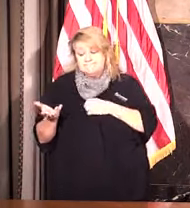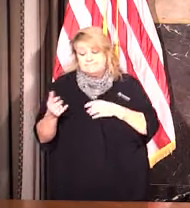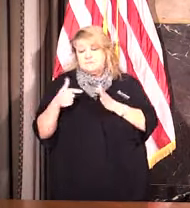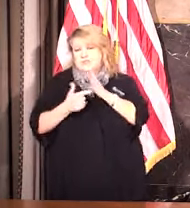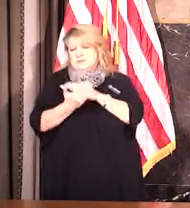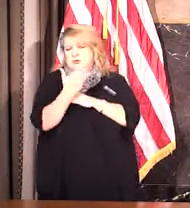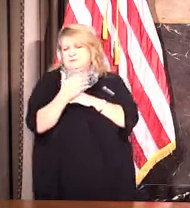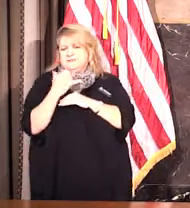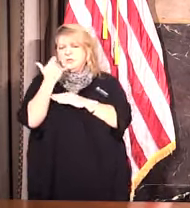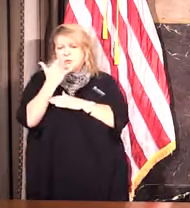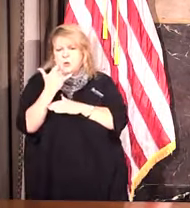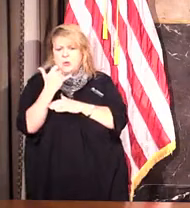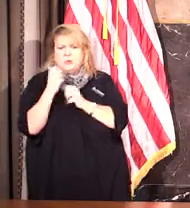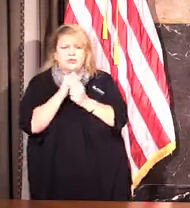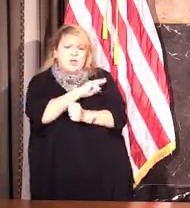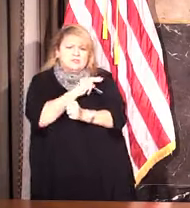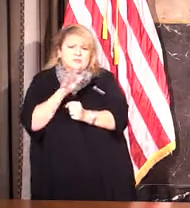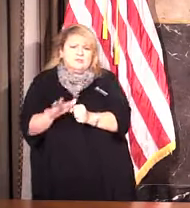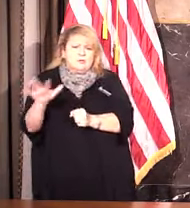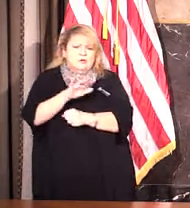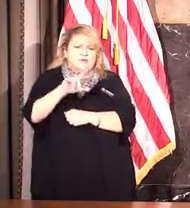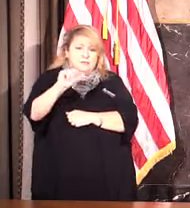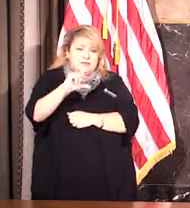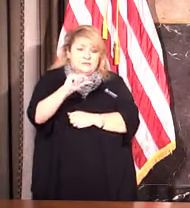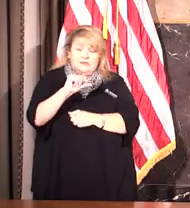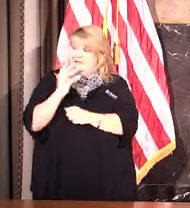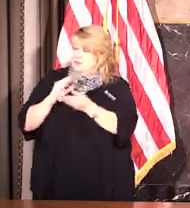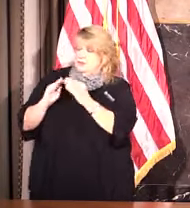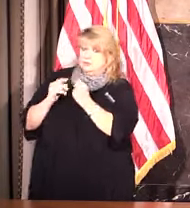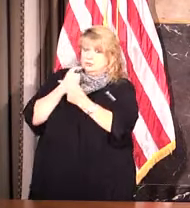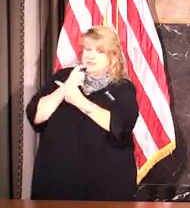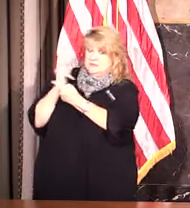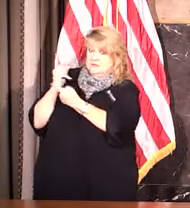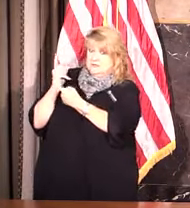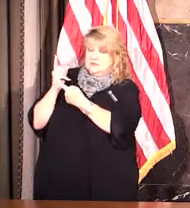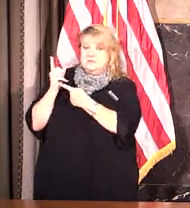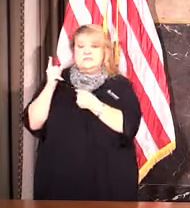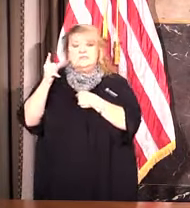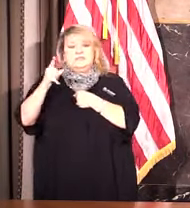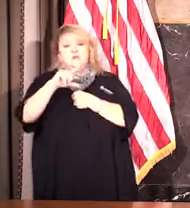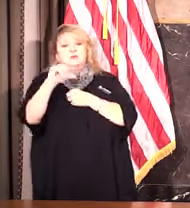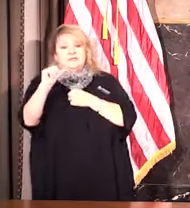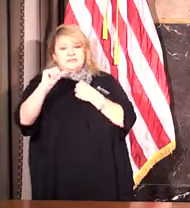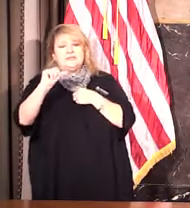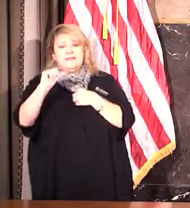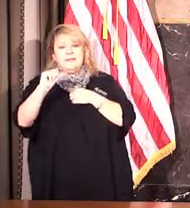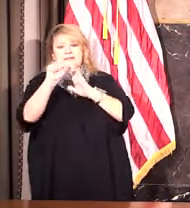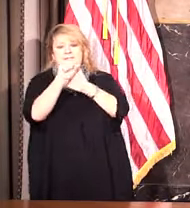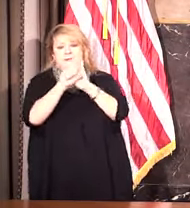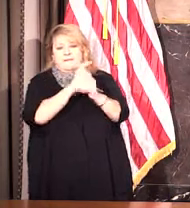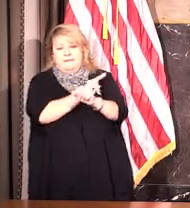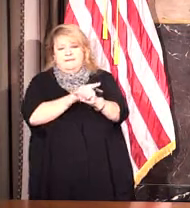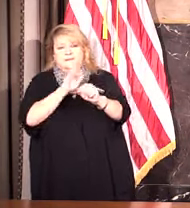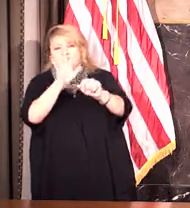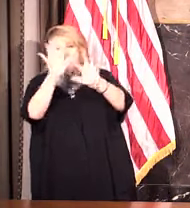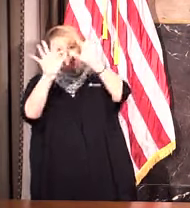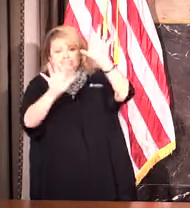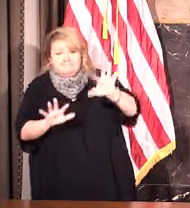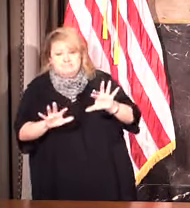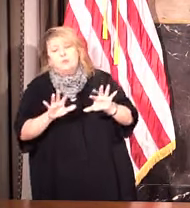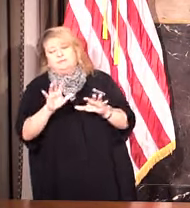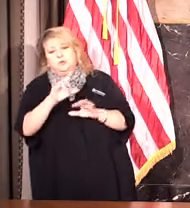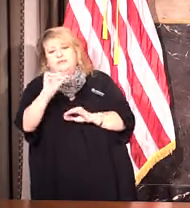It should be no surprise to anyone, given the numbers that I just talked about, that they painted a fairly grim picture. And they